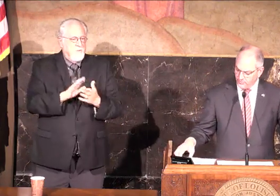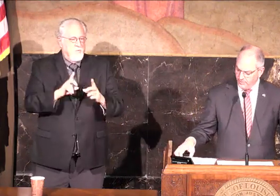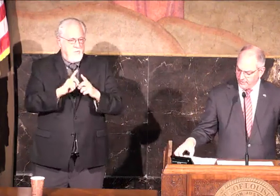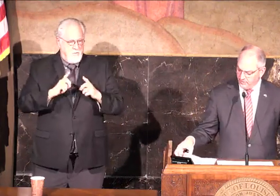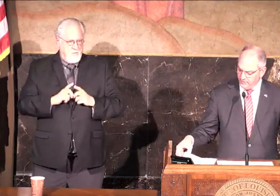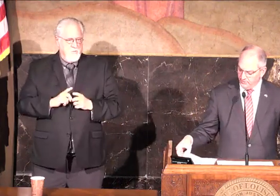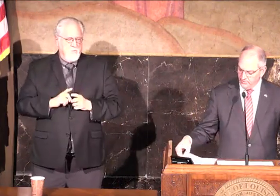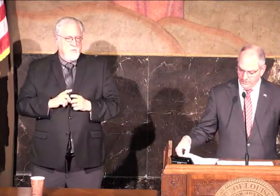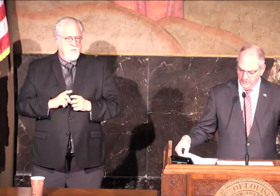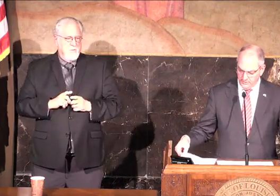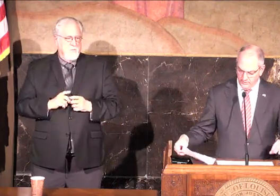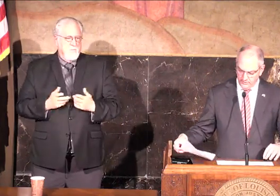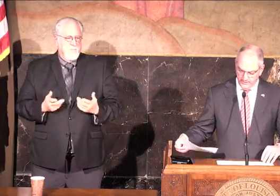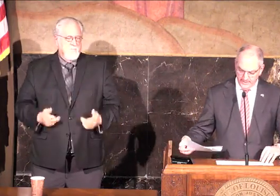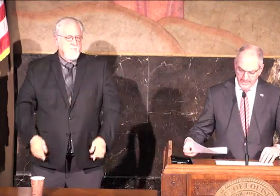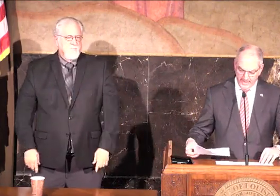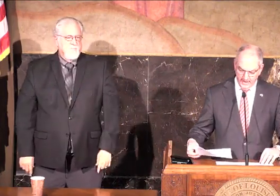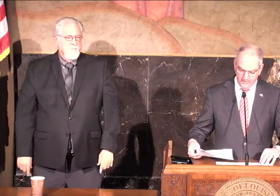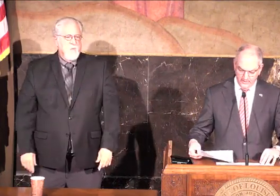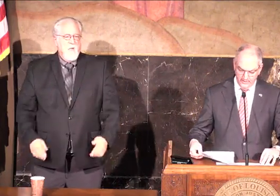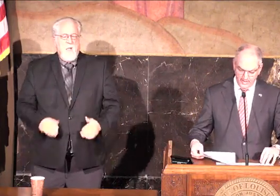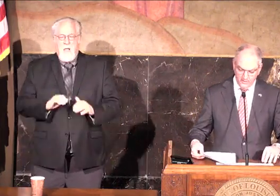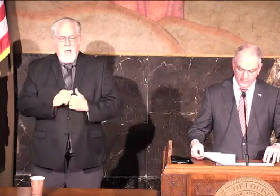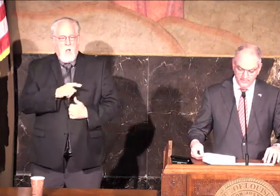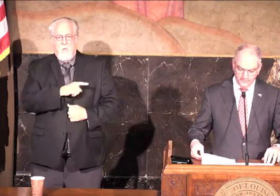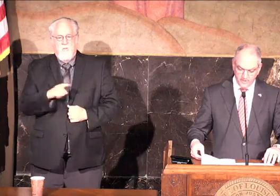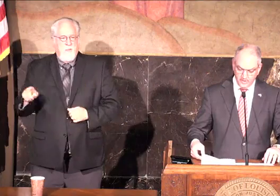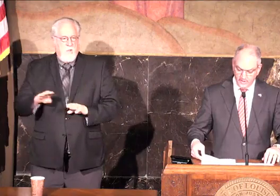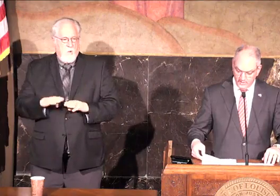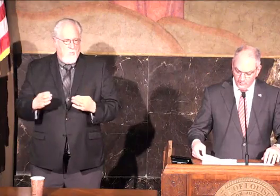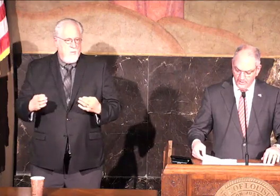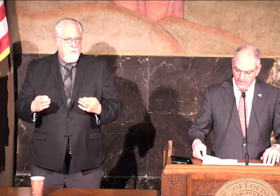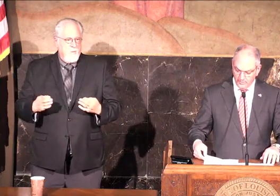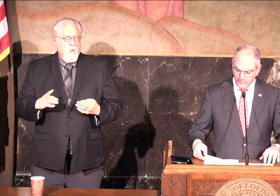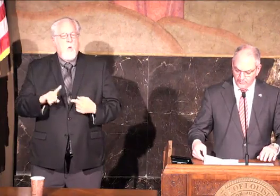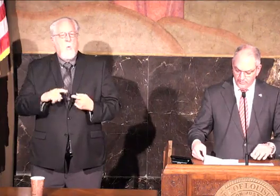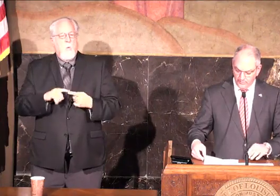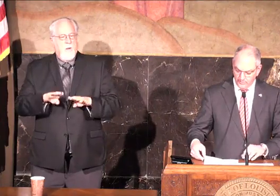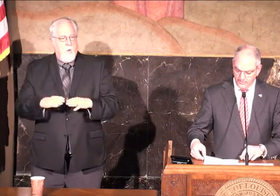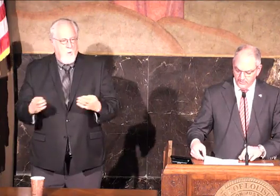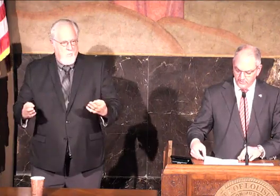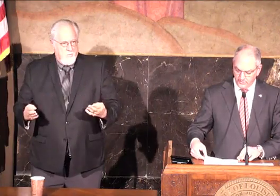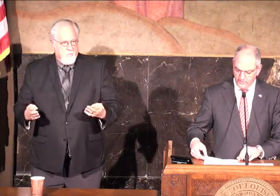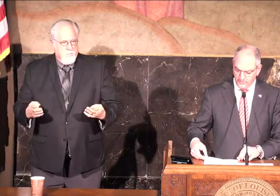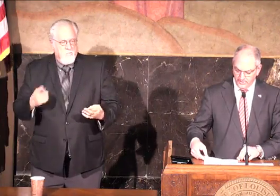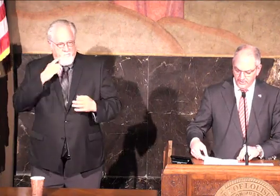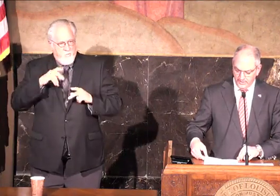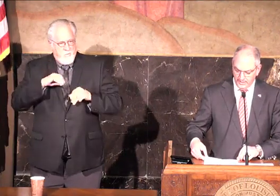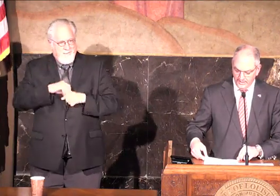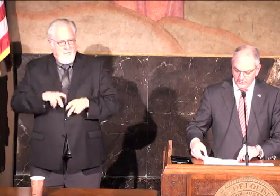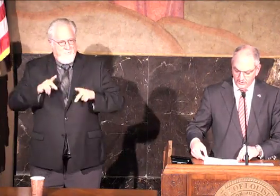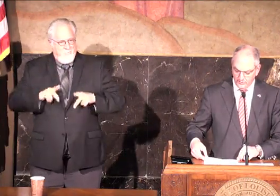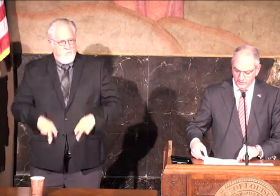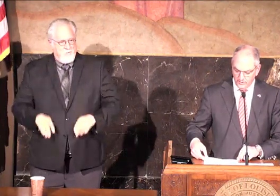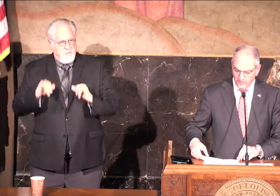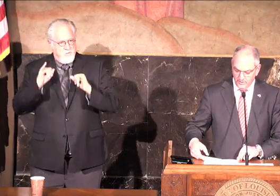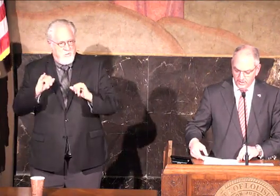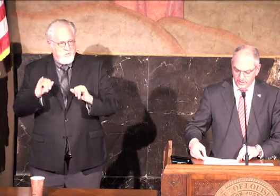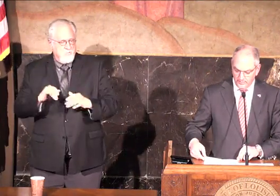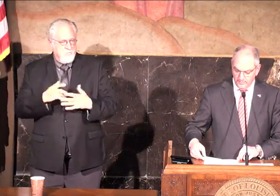with respect to how they open and when they open for in-person instruction and so